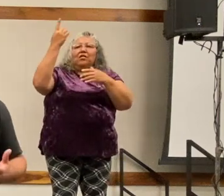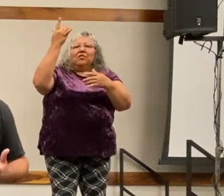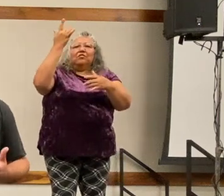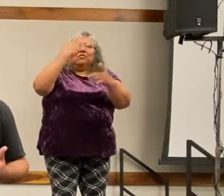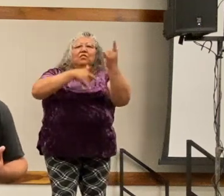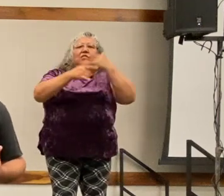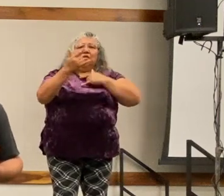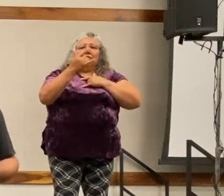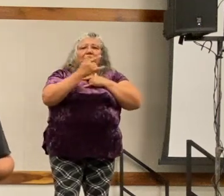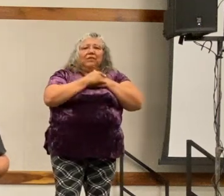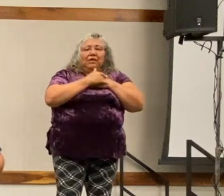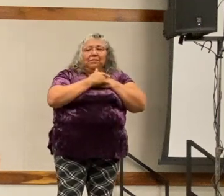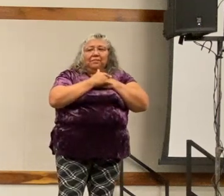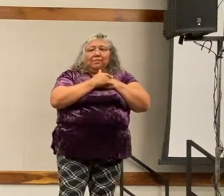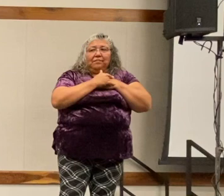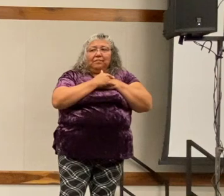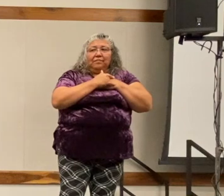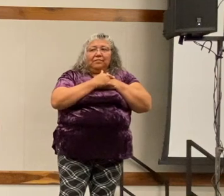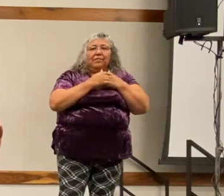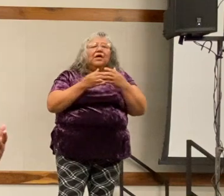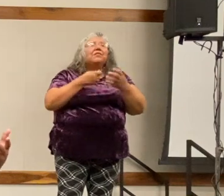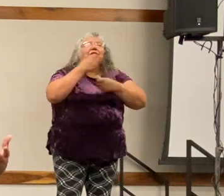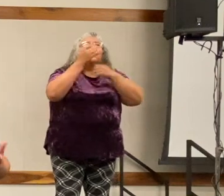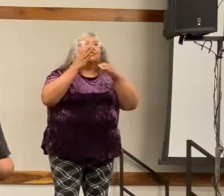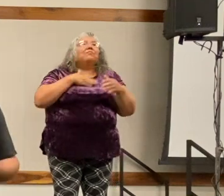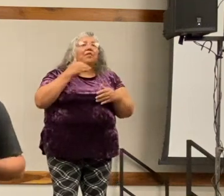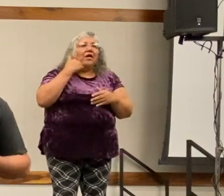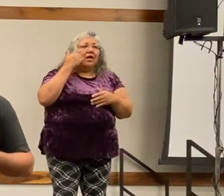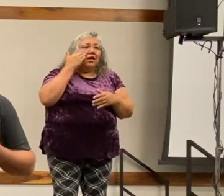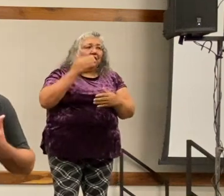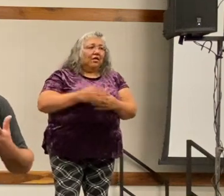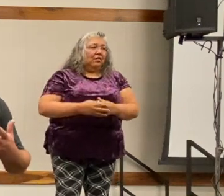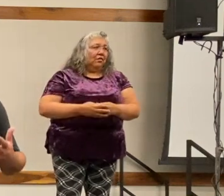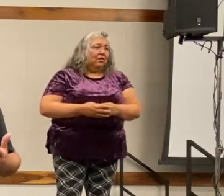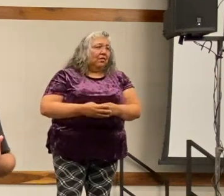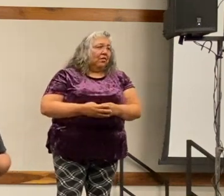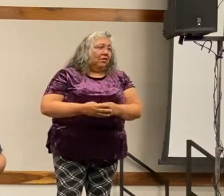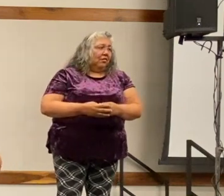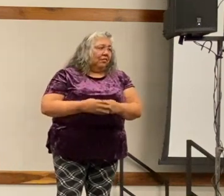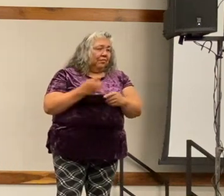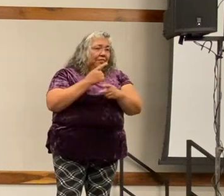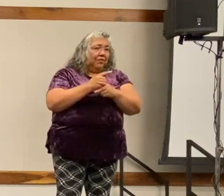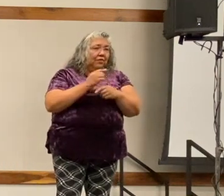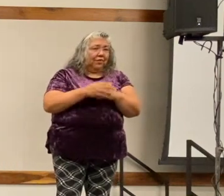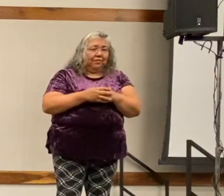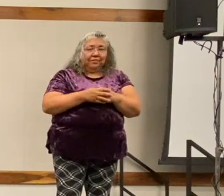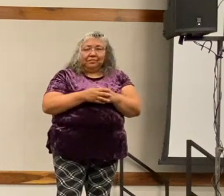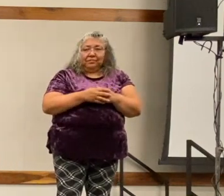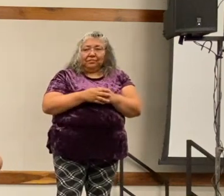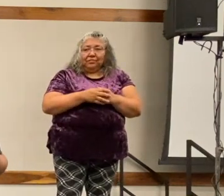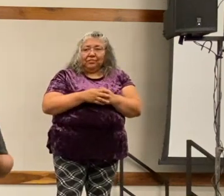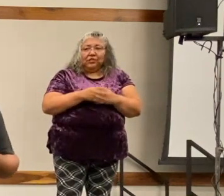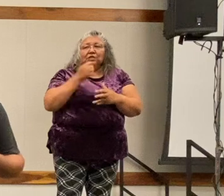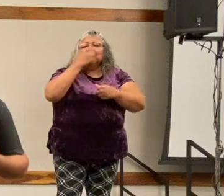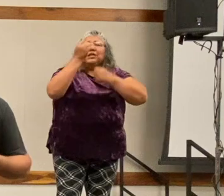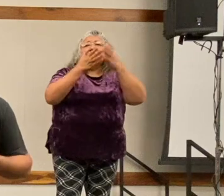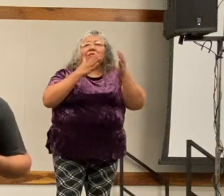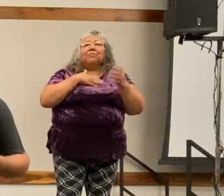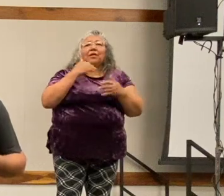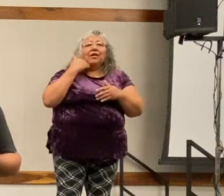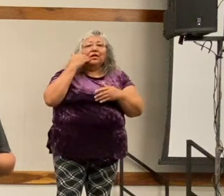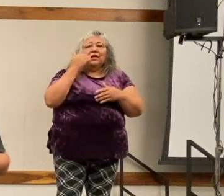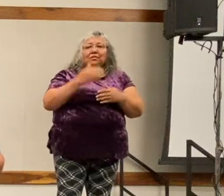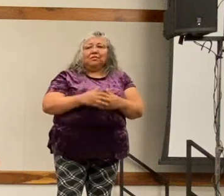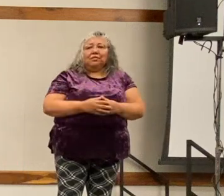me. And I'm just singing that in my head, right? Just singing it in my head.